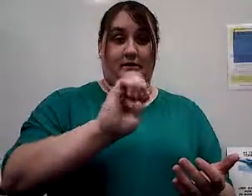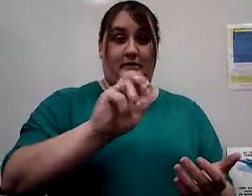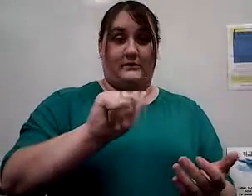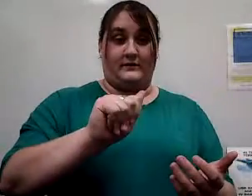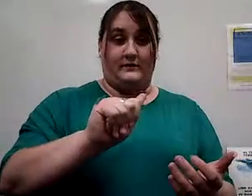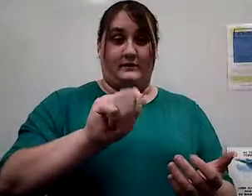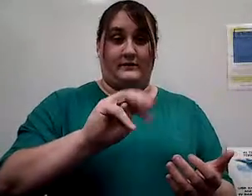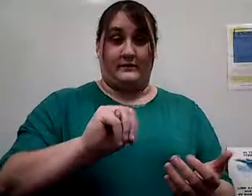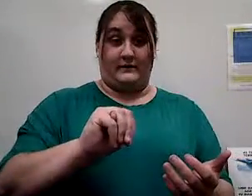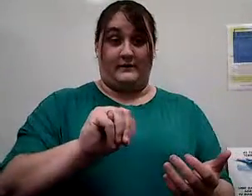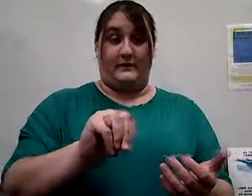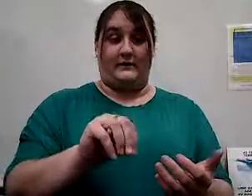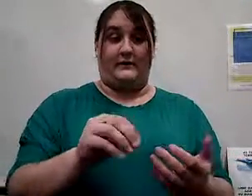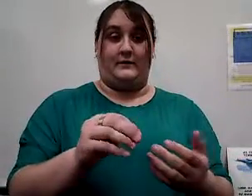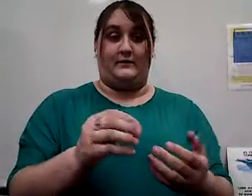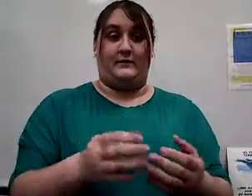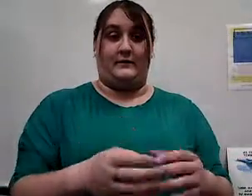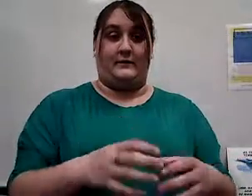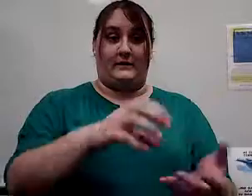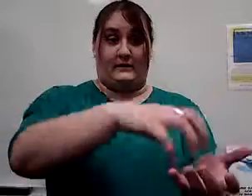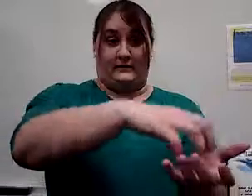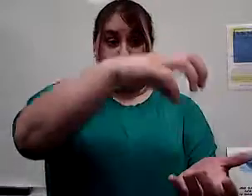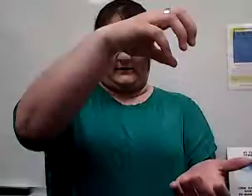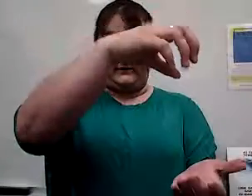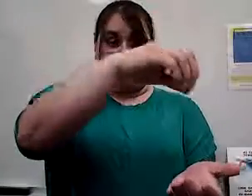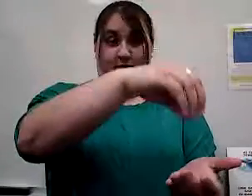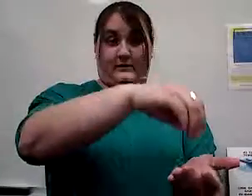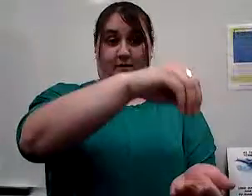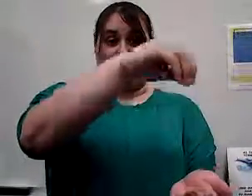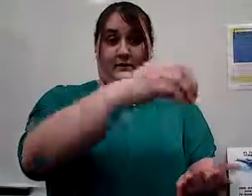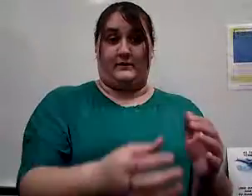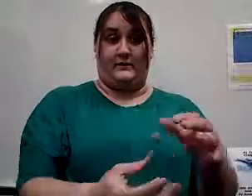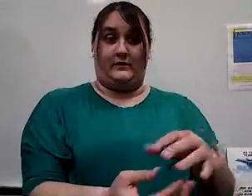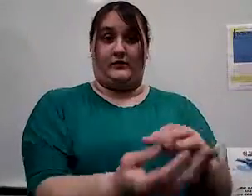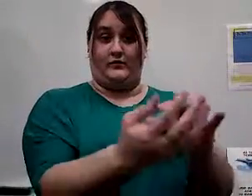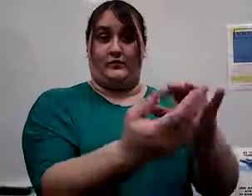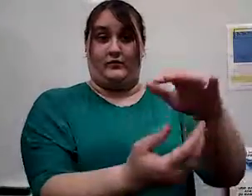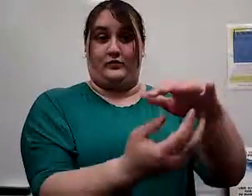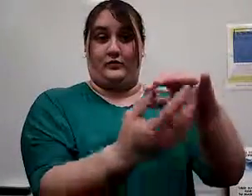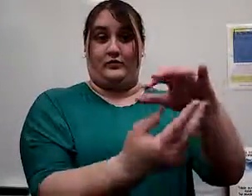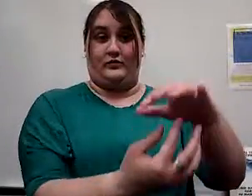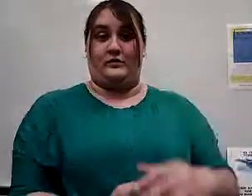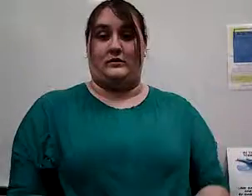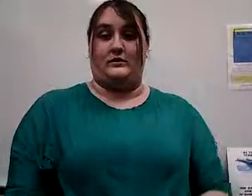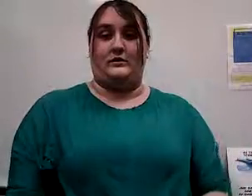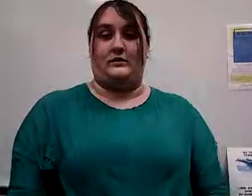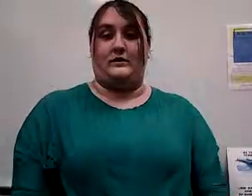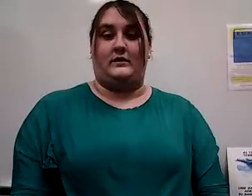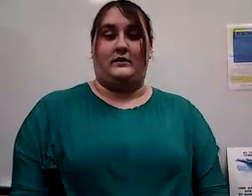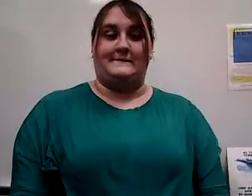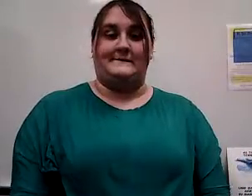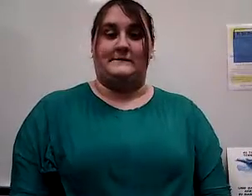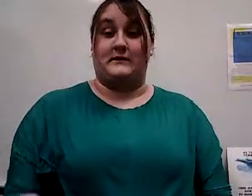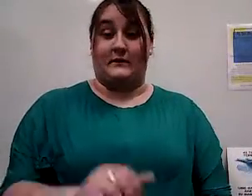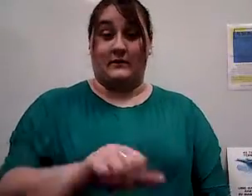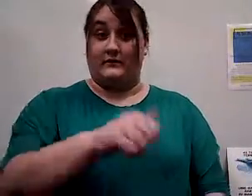you're boiling something, cooking something, you take the lid and lift it up, and there's water that's collected. You take the lid and set it on the stove, and then you have water that runs everywhere. Another